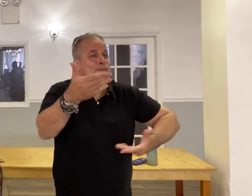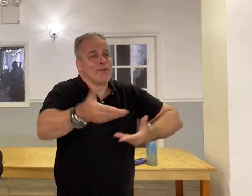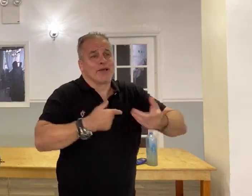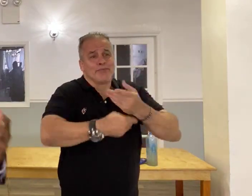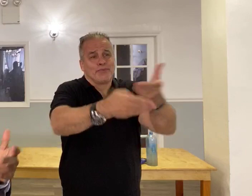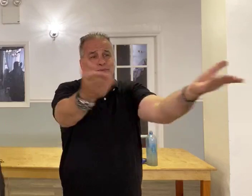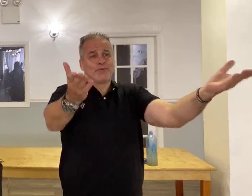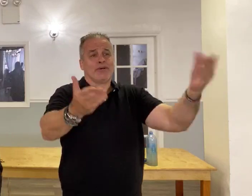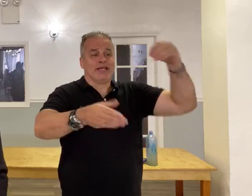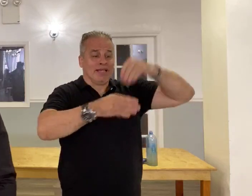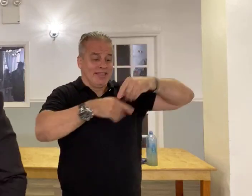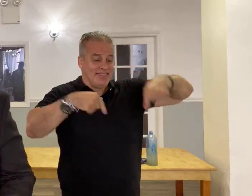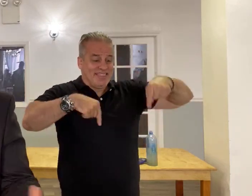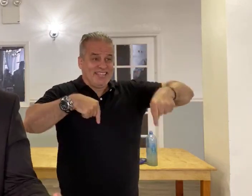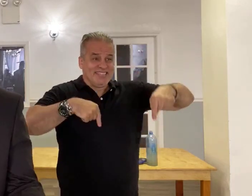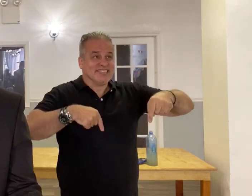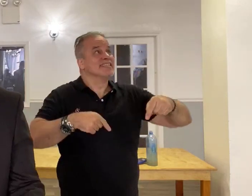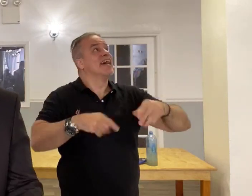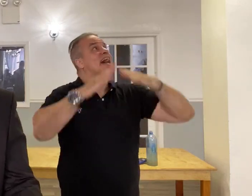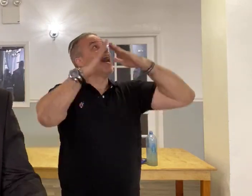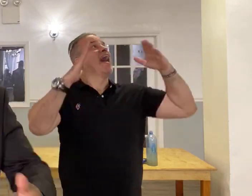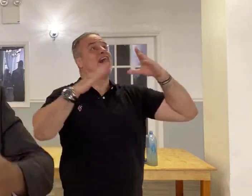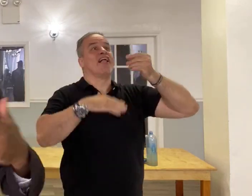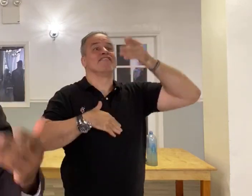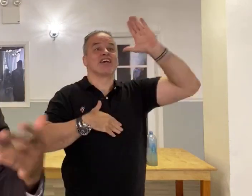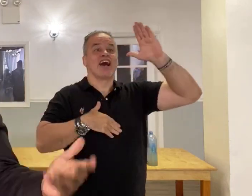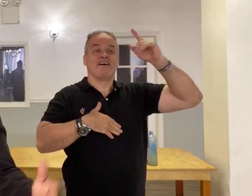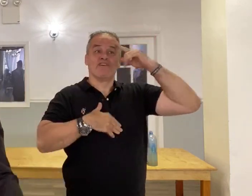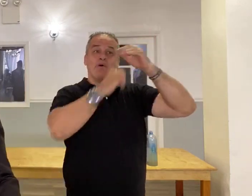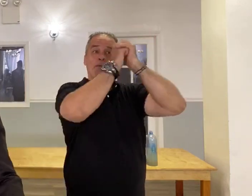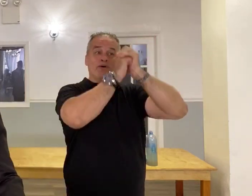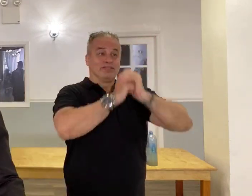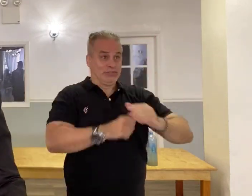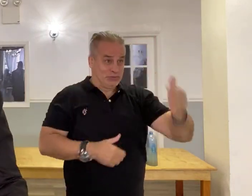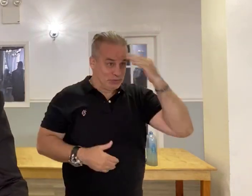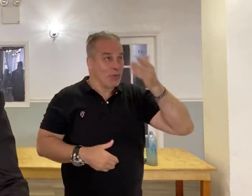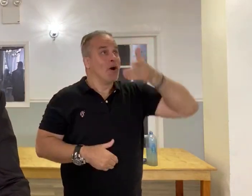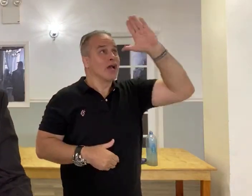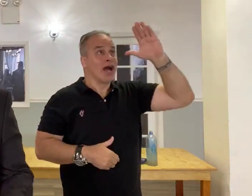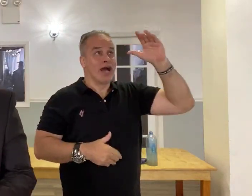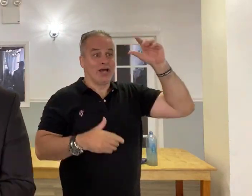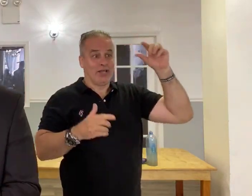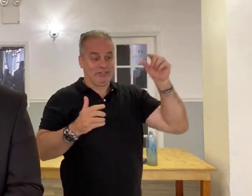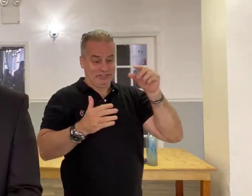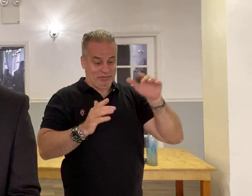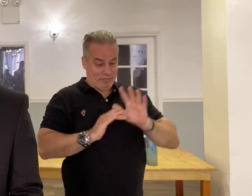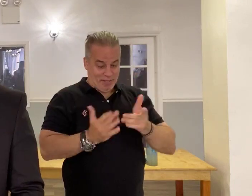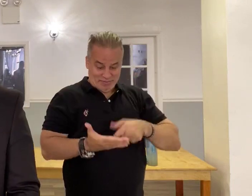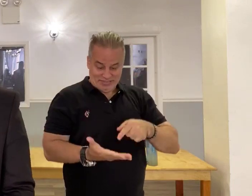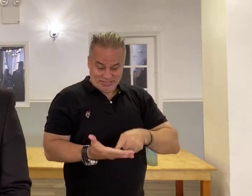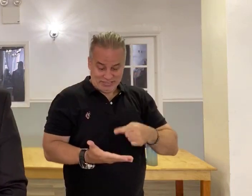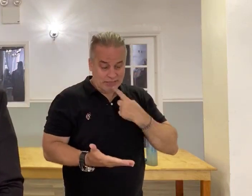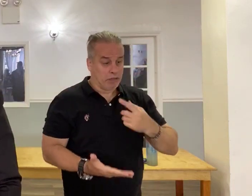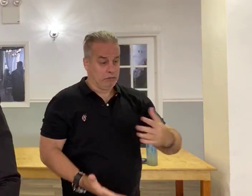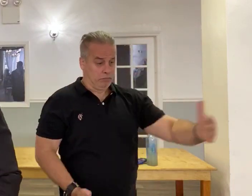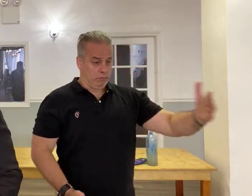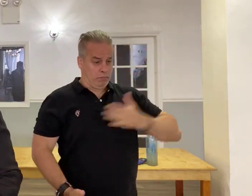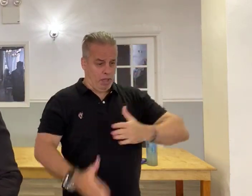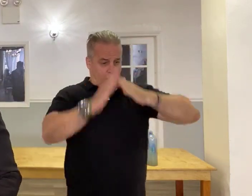temple of prayer, this house of prayer. You know the scripture, "My house shall be called of all nations the house of